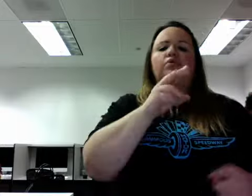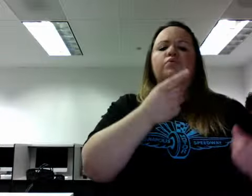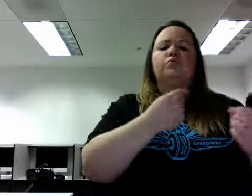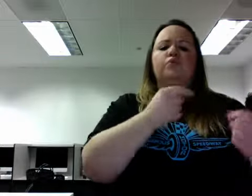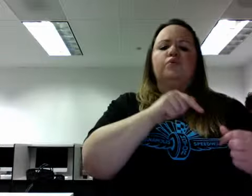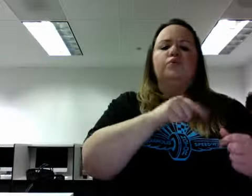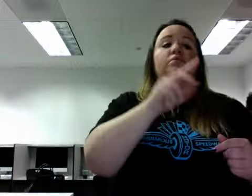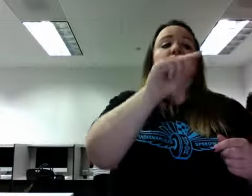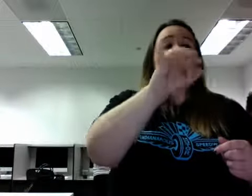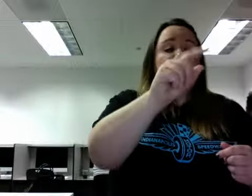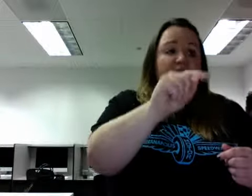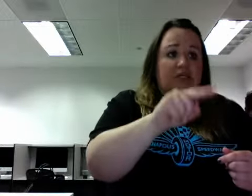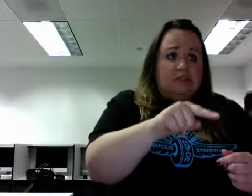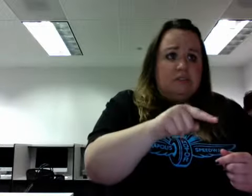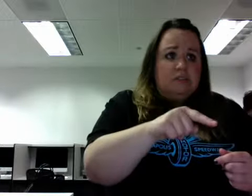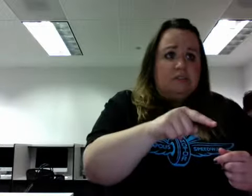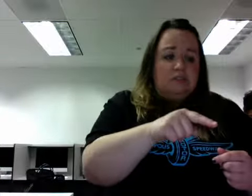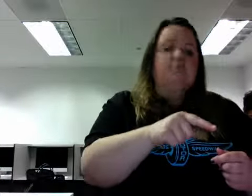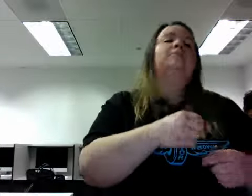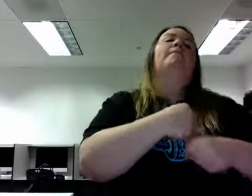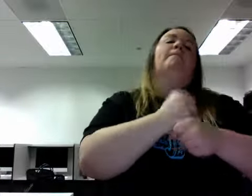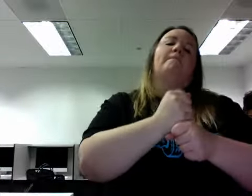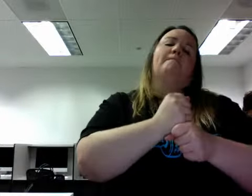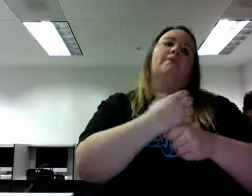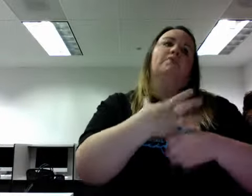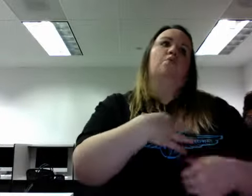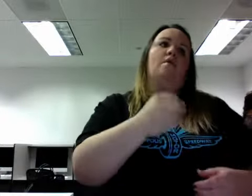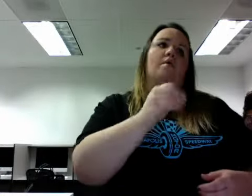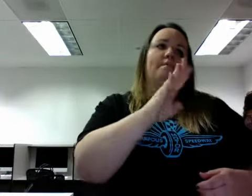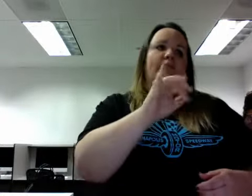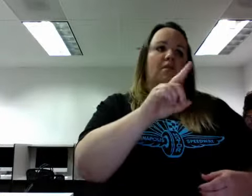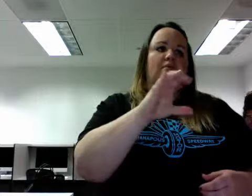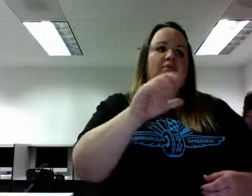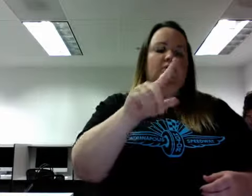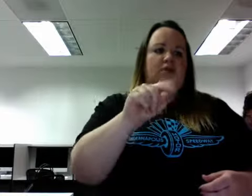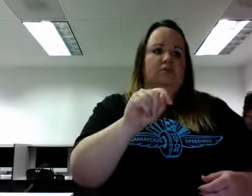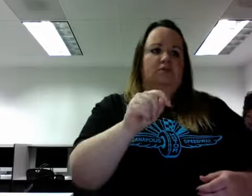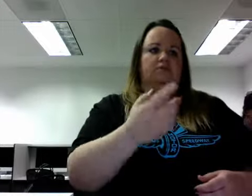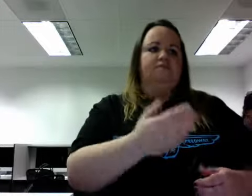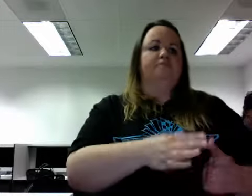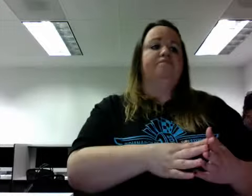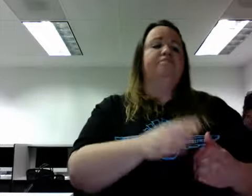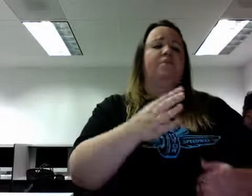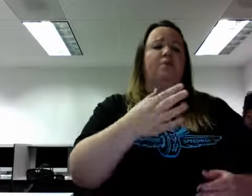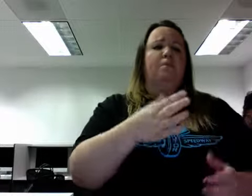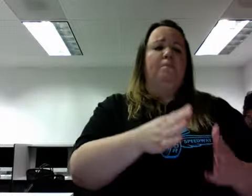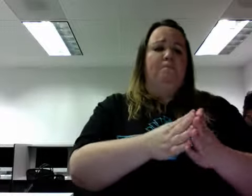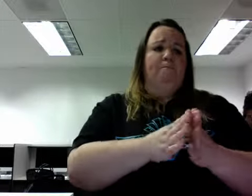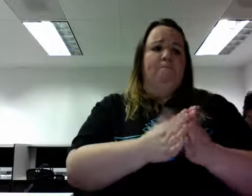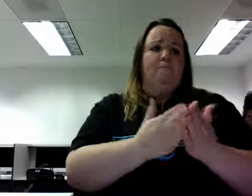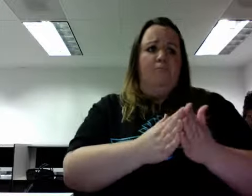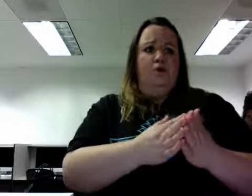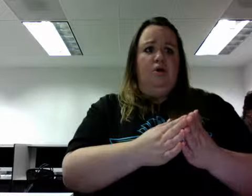Okay, you know, it does make some white blood cells, but the book identified 2 different things about yellow bone marrow. 2 other things about yellow bone marrow. Who can tell